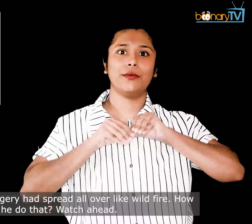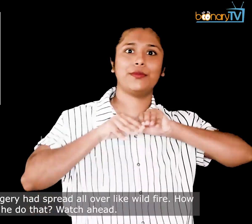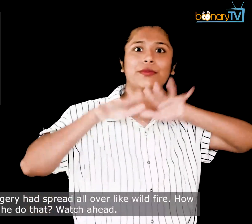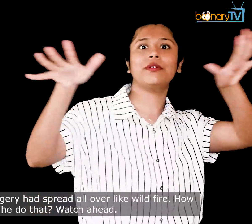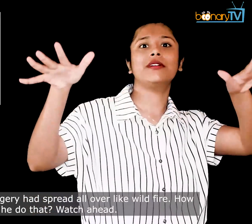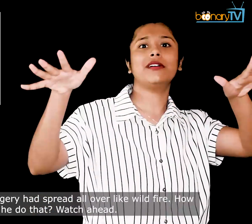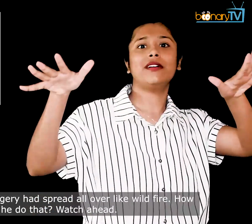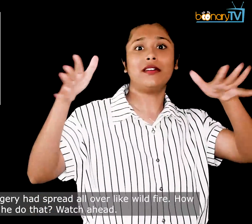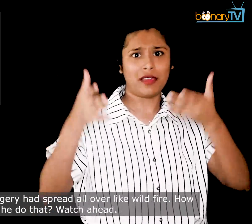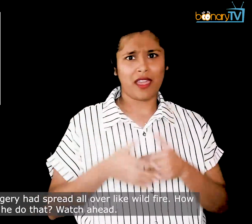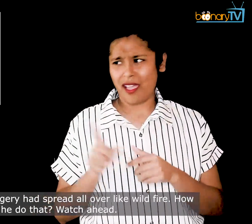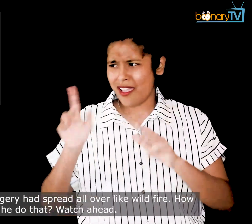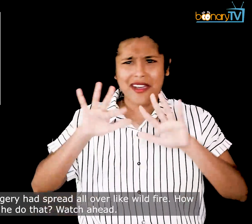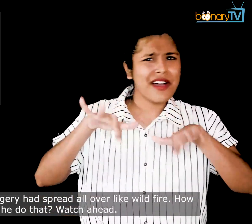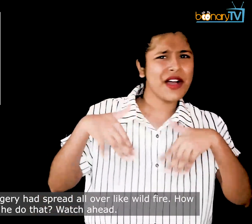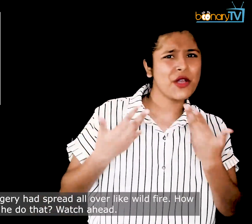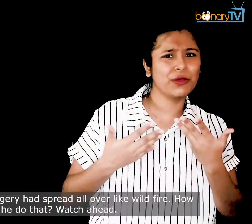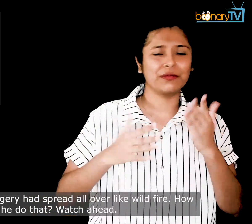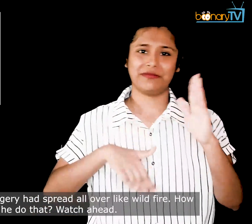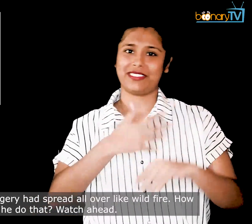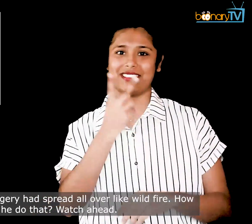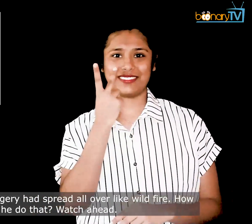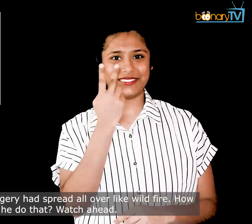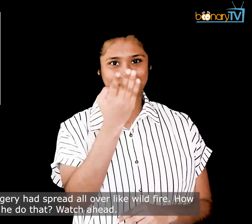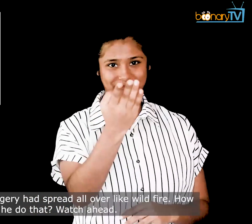How did he do that? Watch ahead.